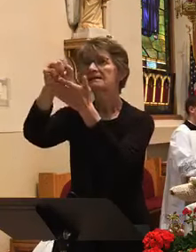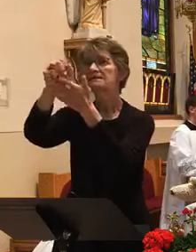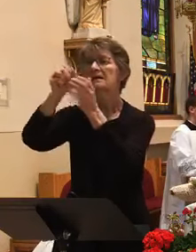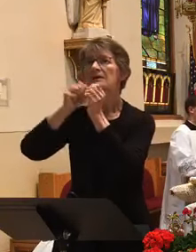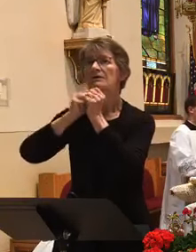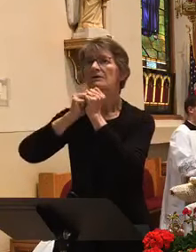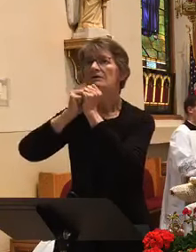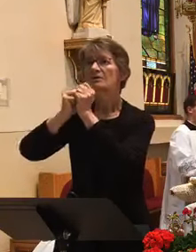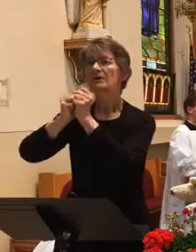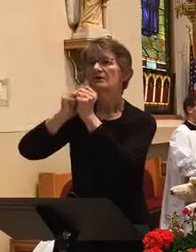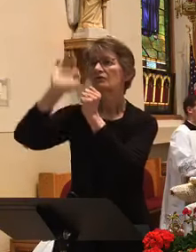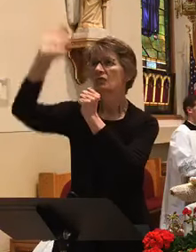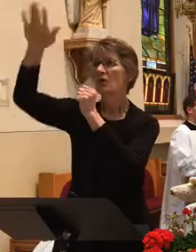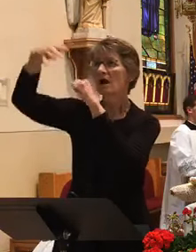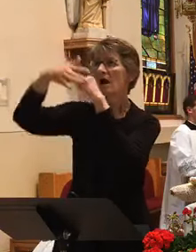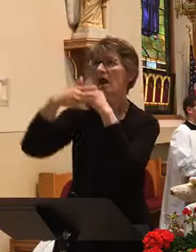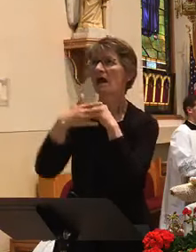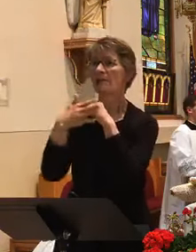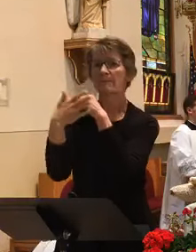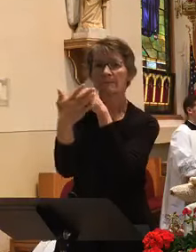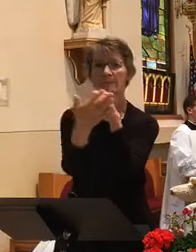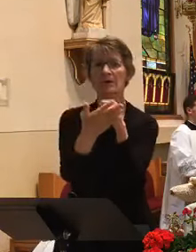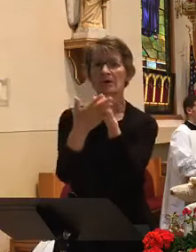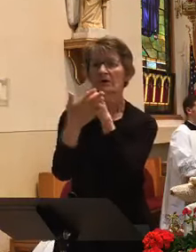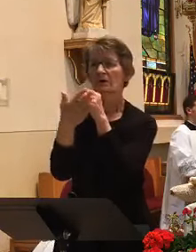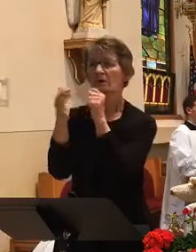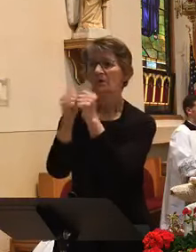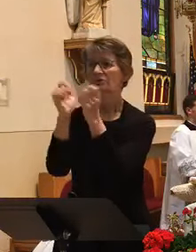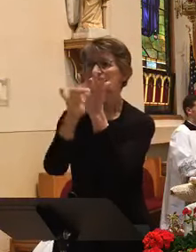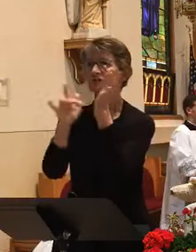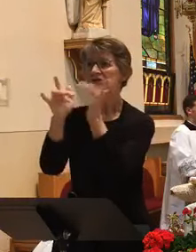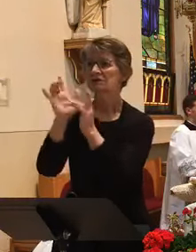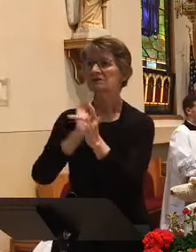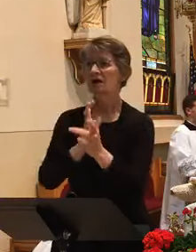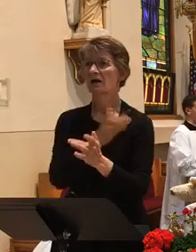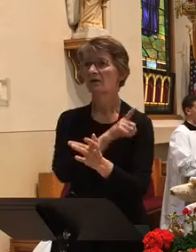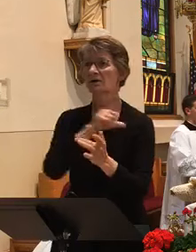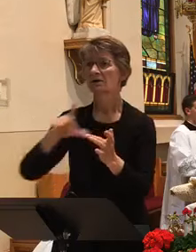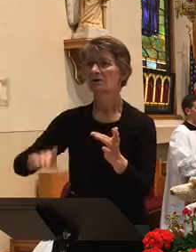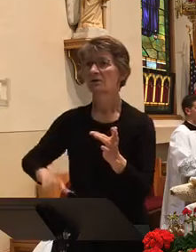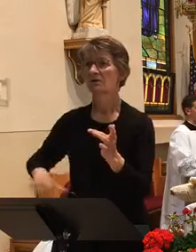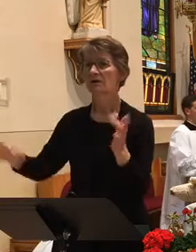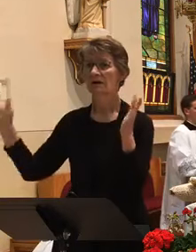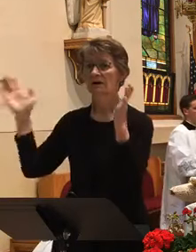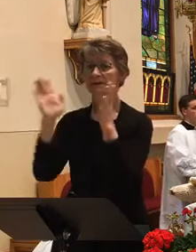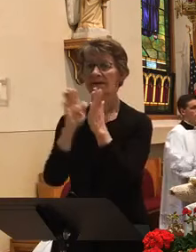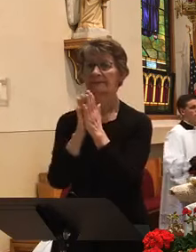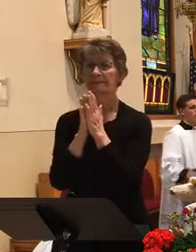protecting help through Christ our Lord. Amen.